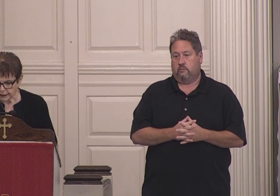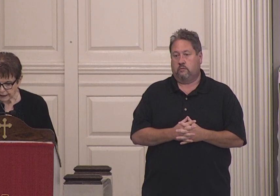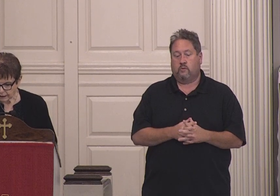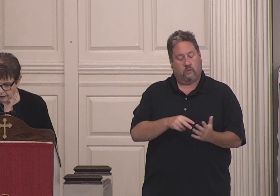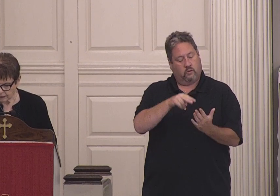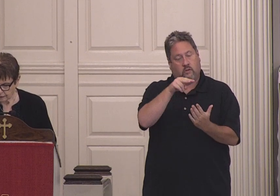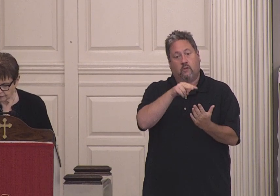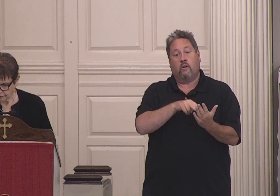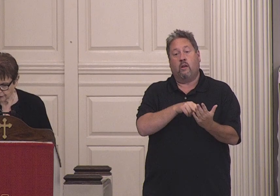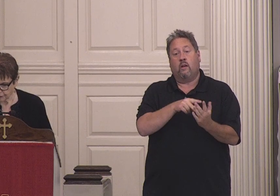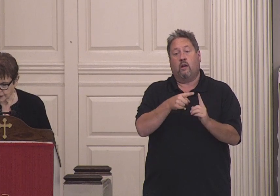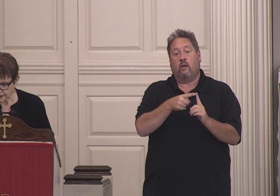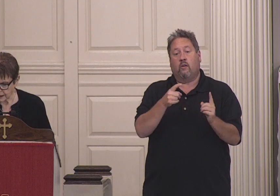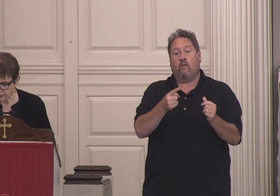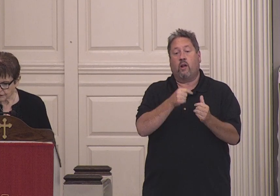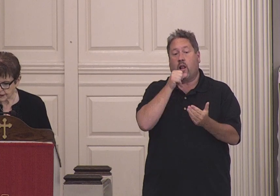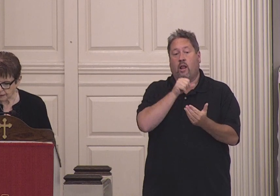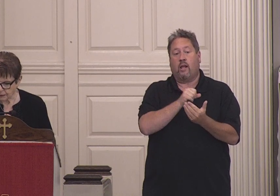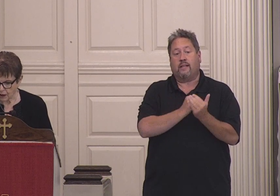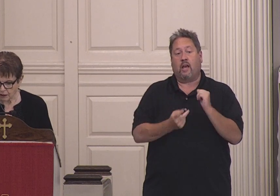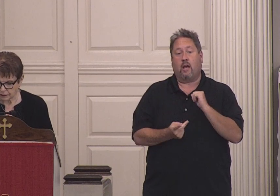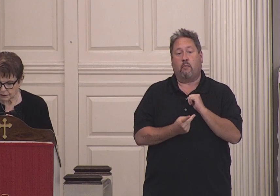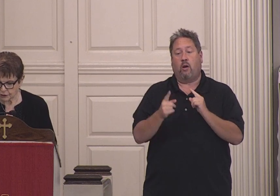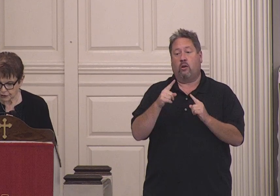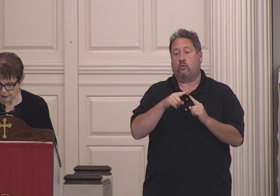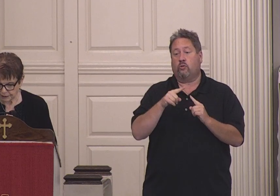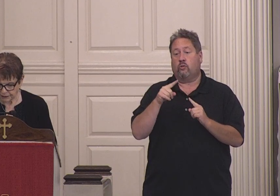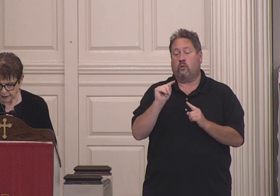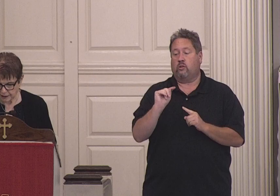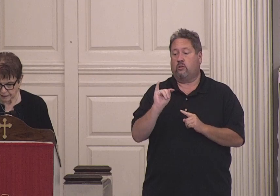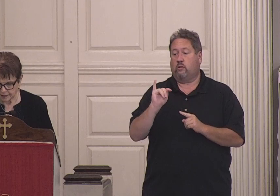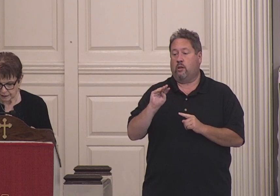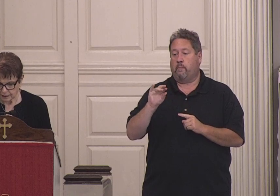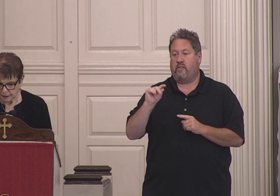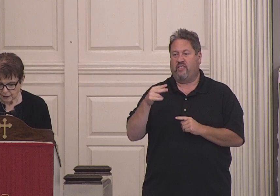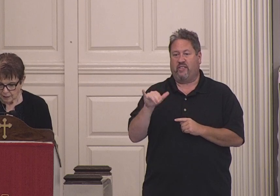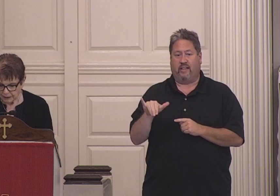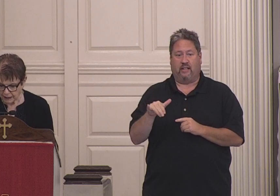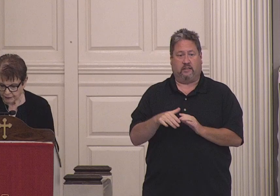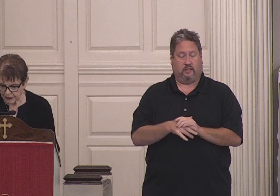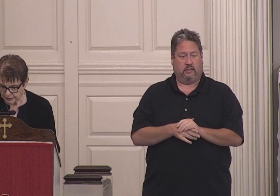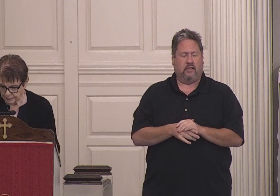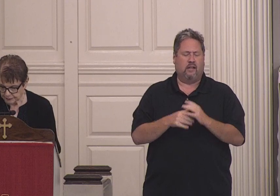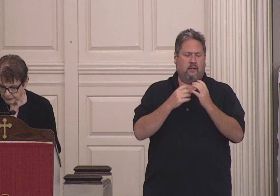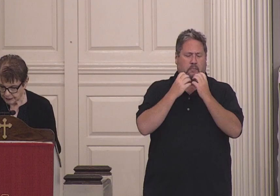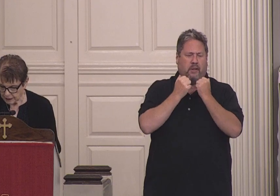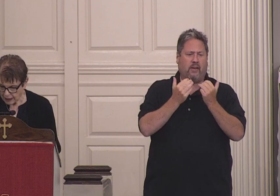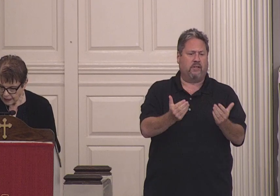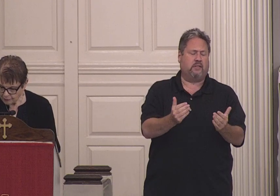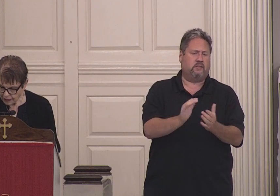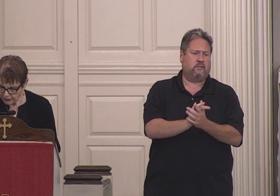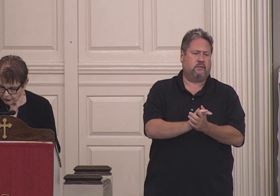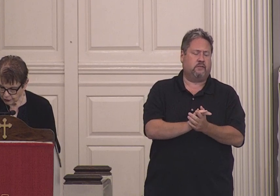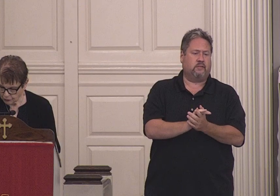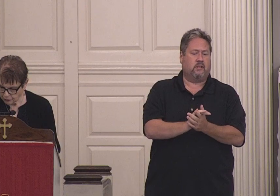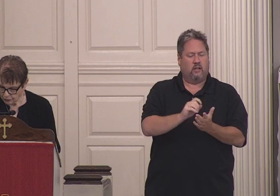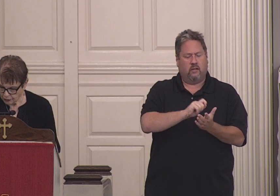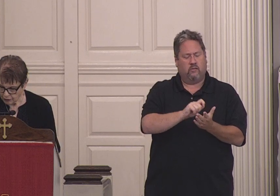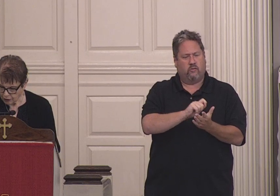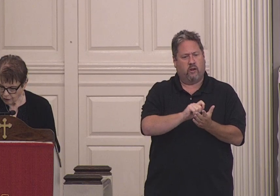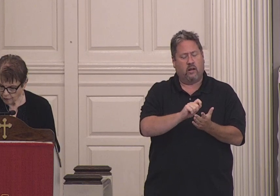A reading, the first letter of St. Paul to Timothy. Beloved, I am writing